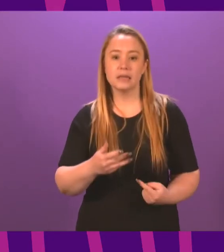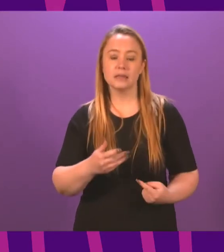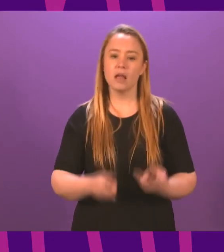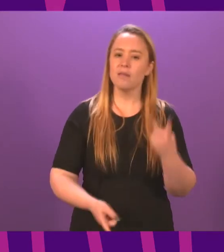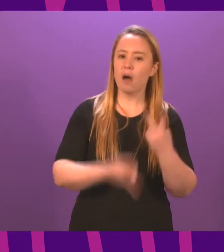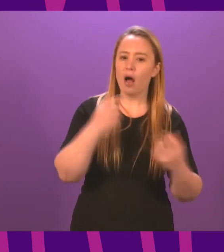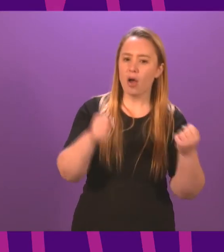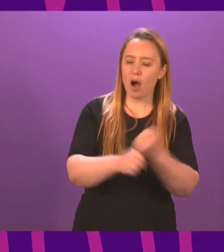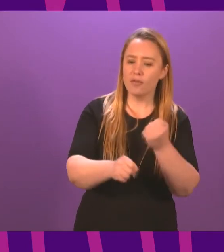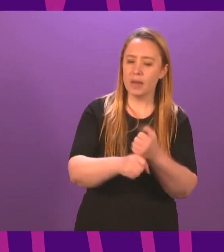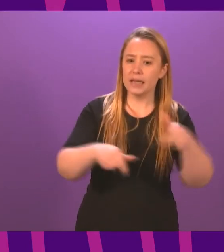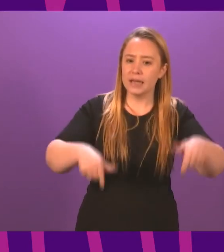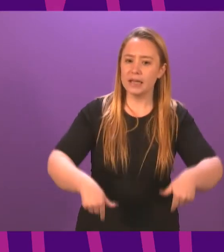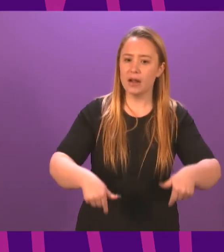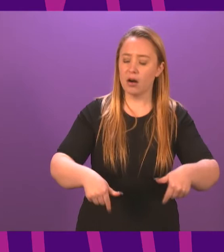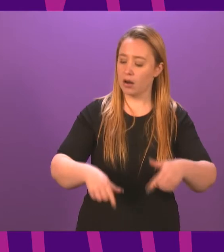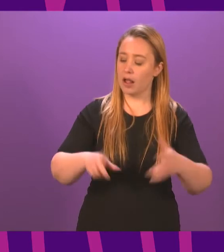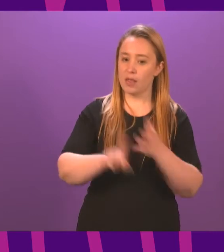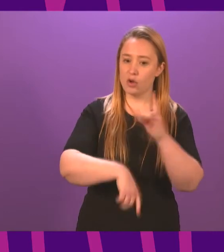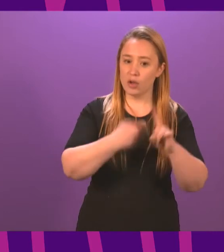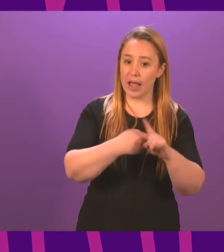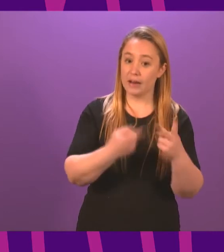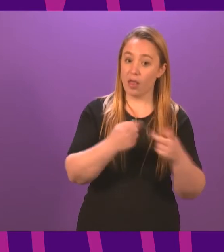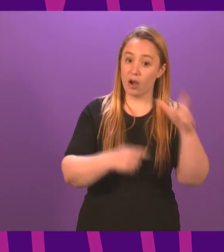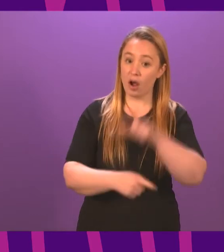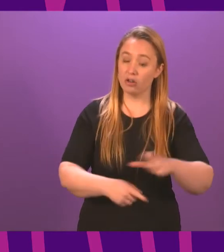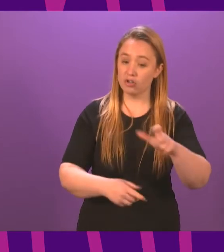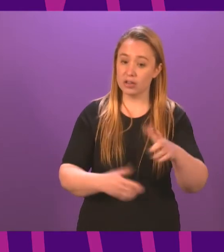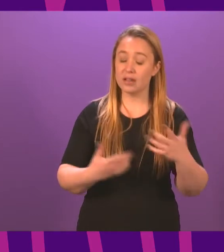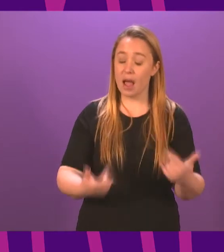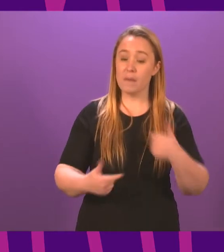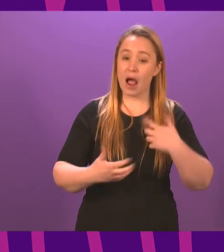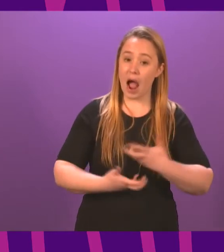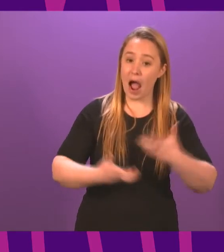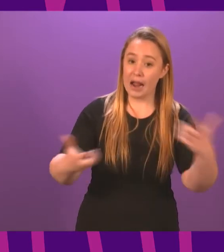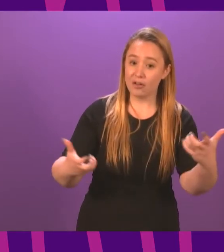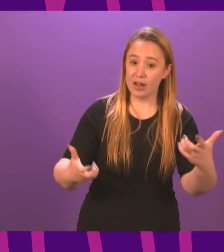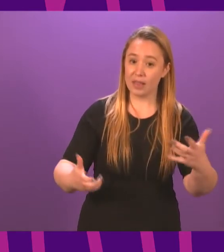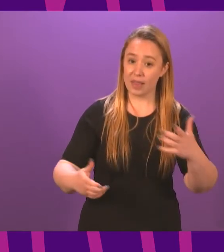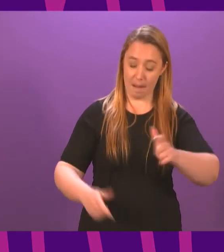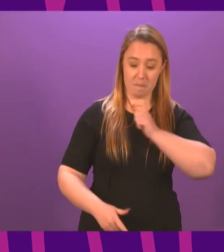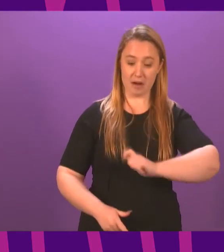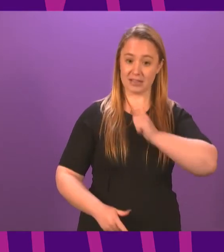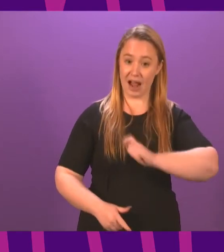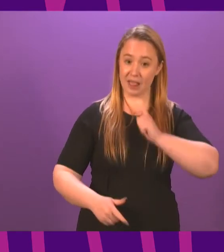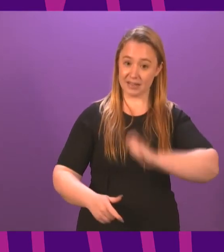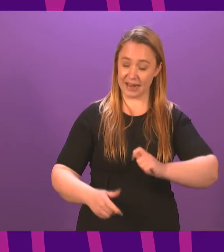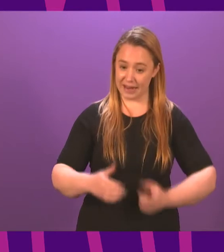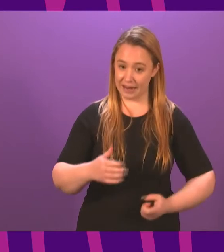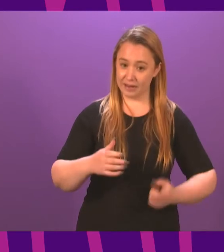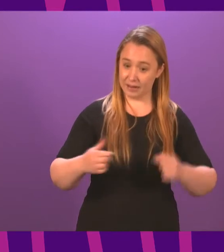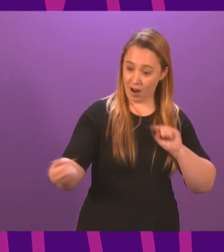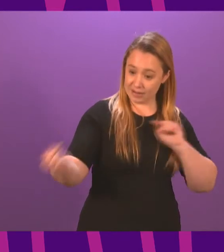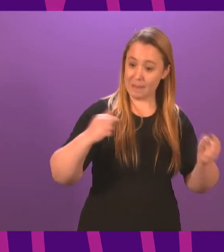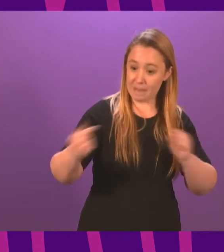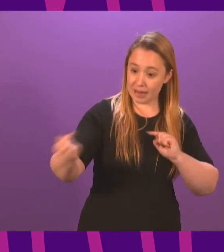every other government in this country and others. I'm angry that the personalities are coming into this pandemic.